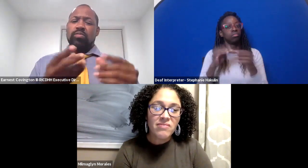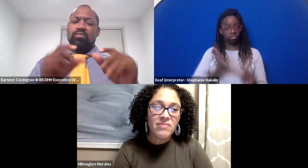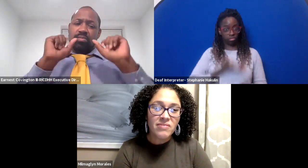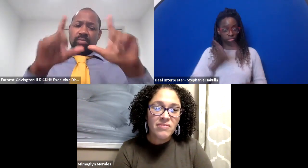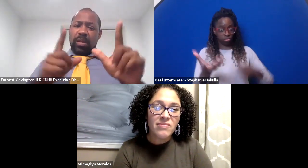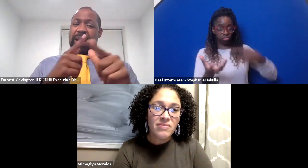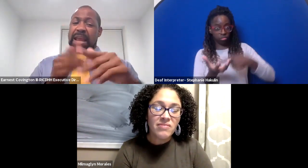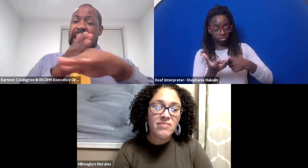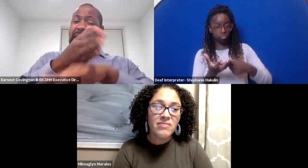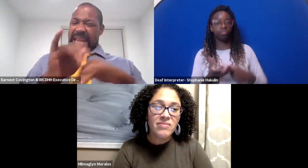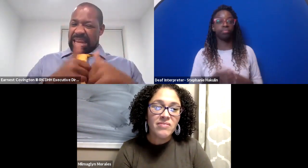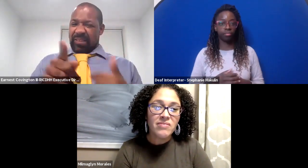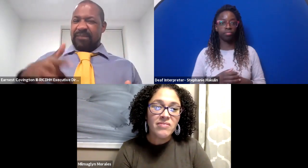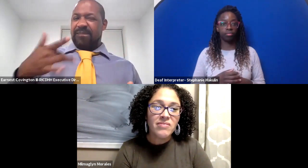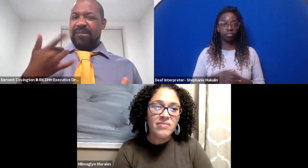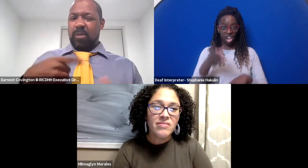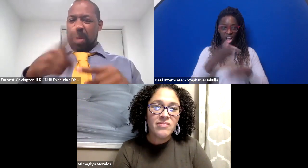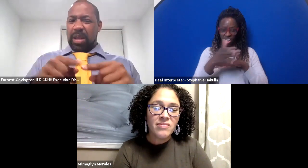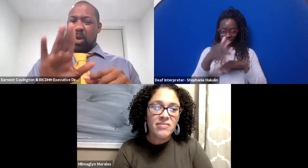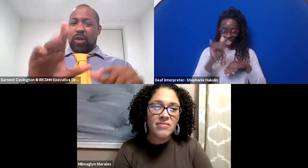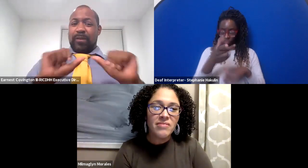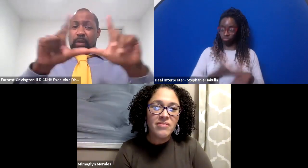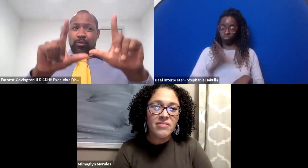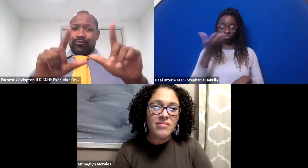After you told us about your journey,